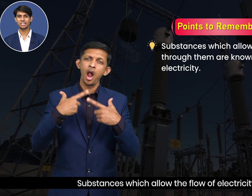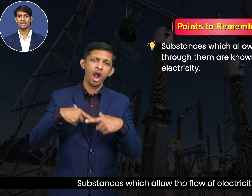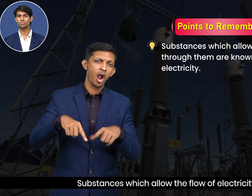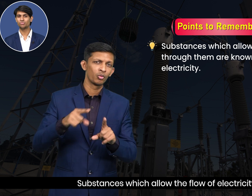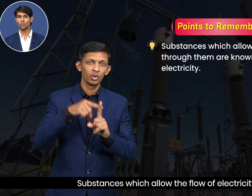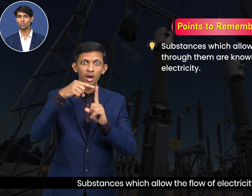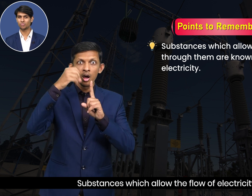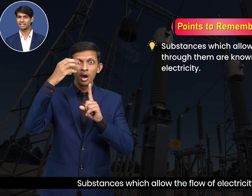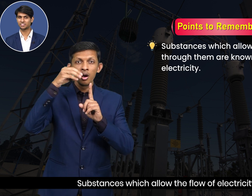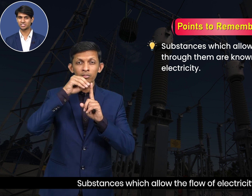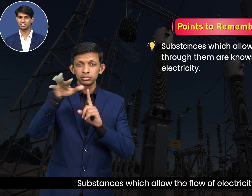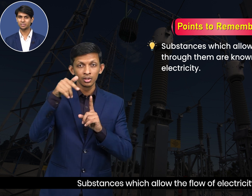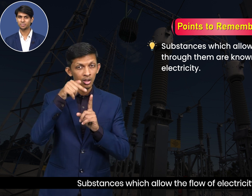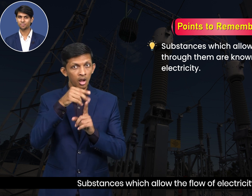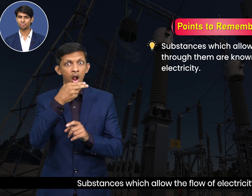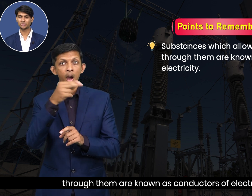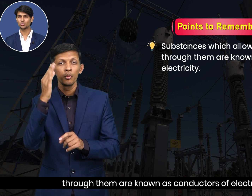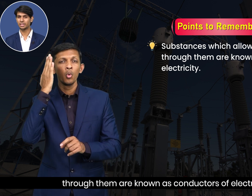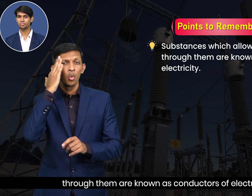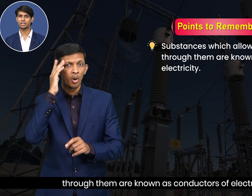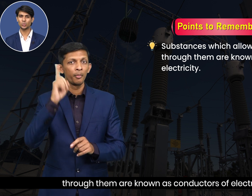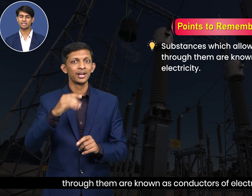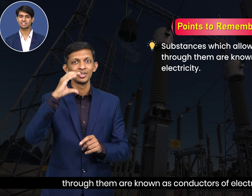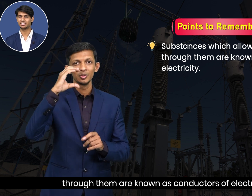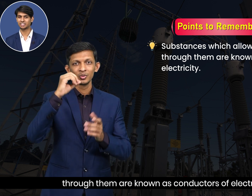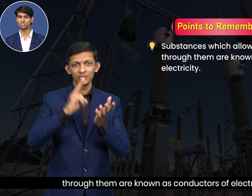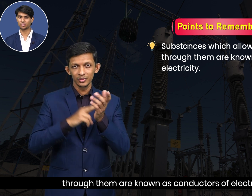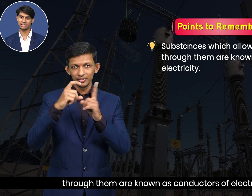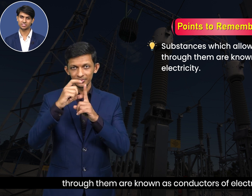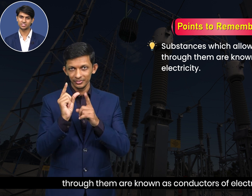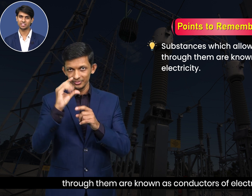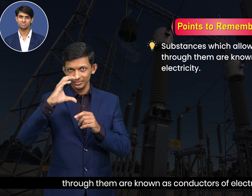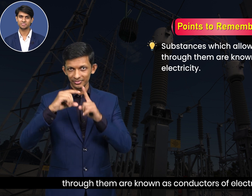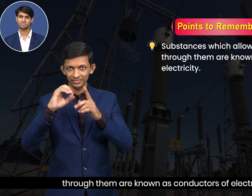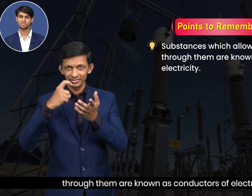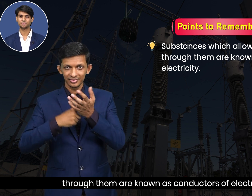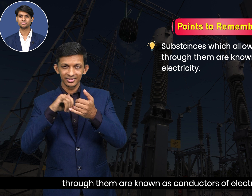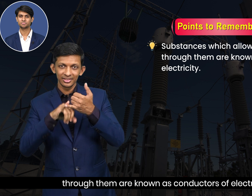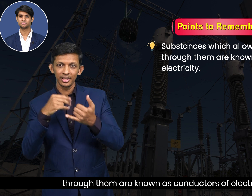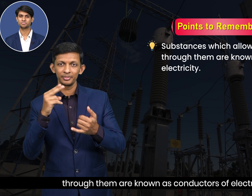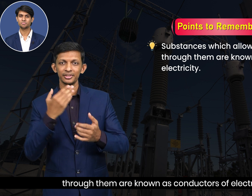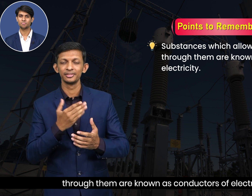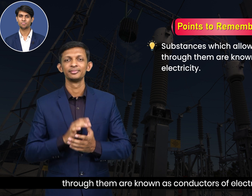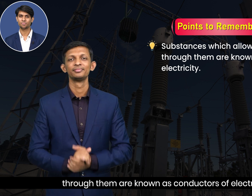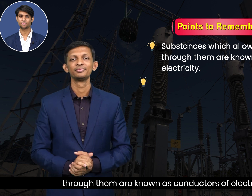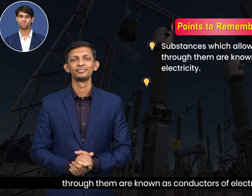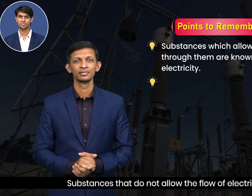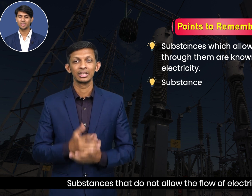Substances which allow the flow of electricity through them are known as conductors of electricity.